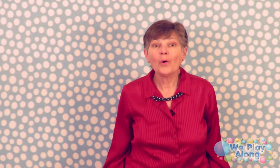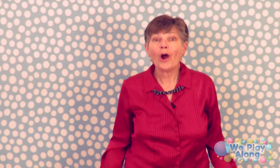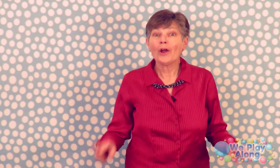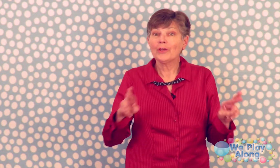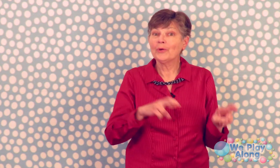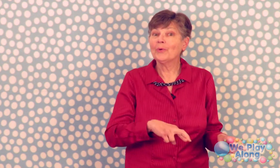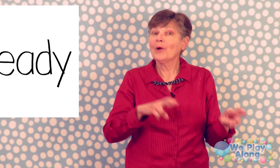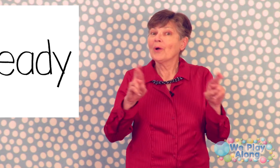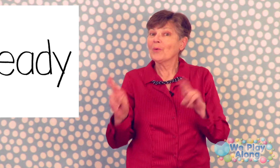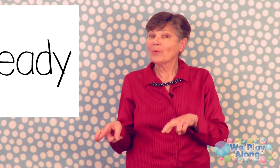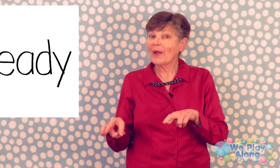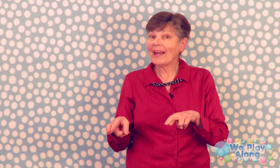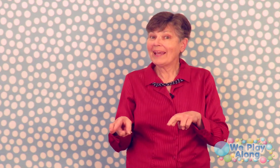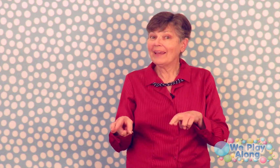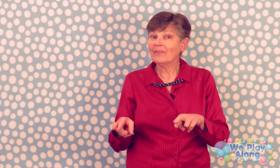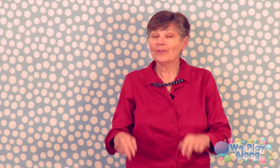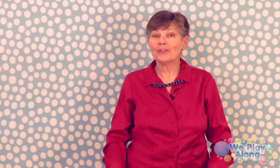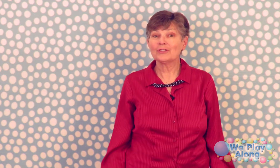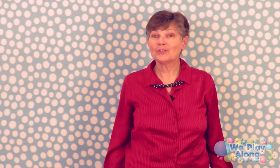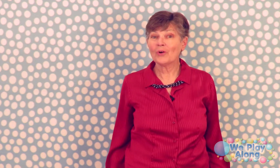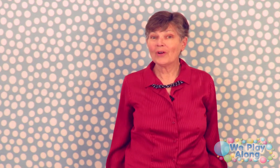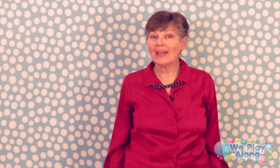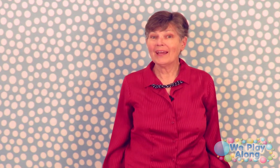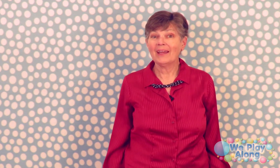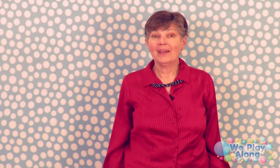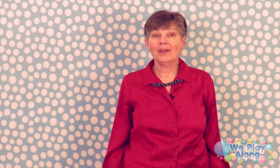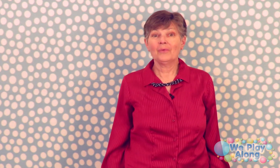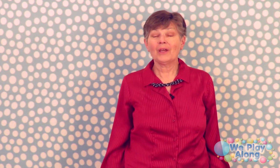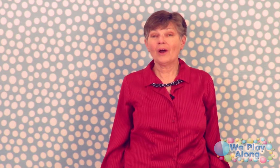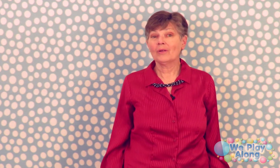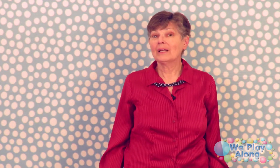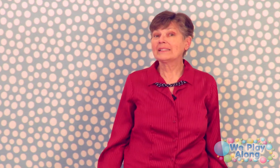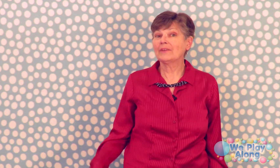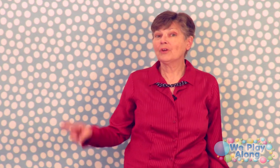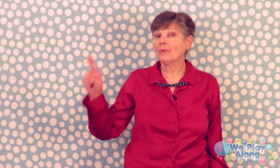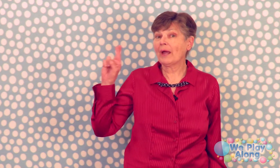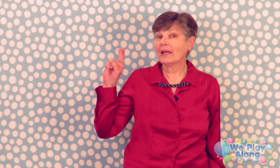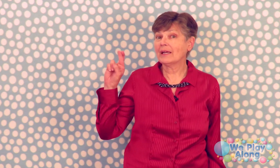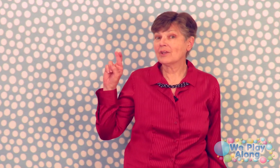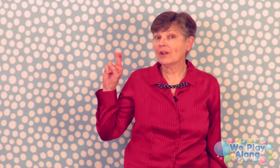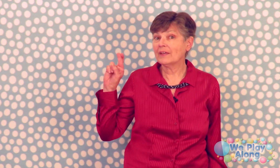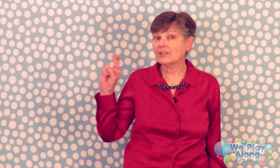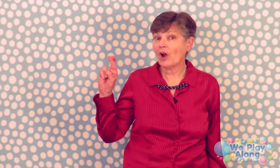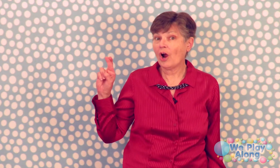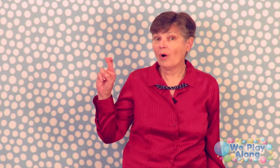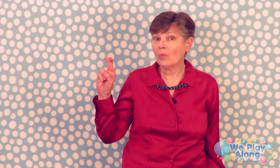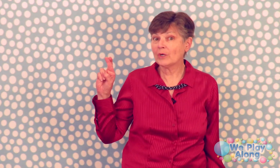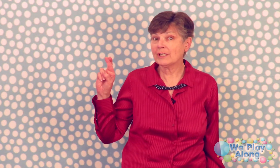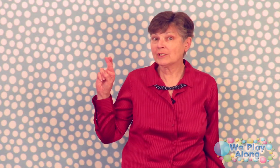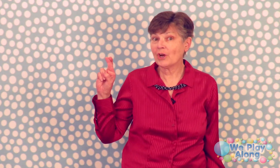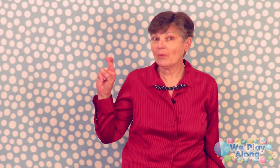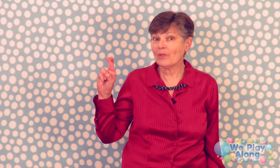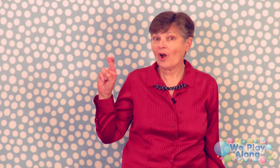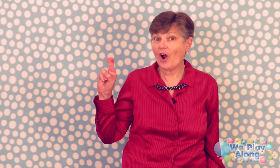are you ready for the story? Here we go. See if you can recognize all of these words that start with